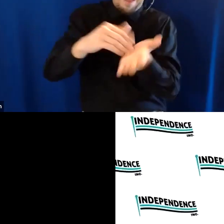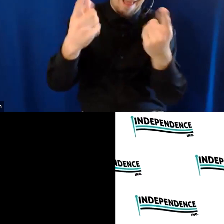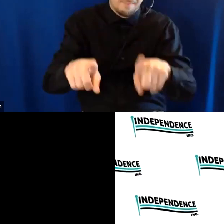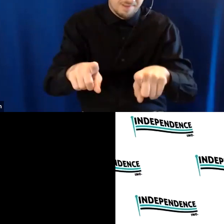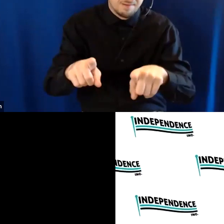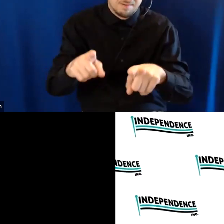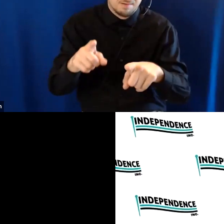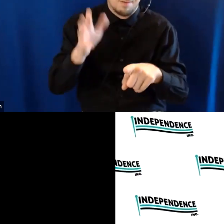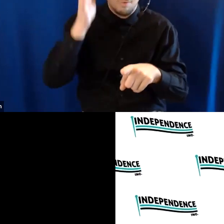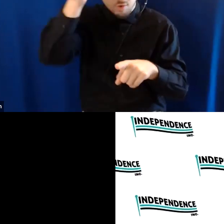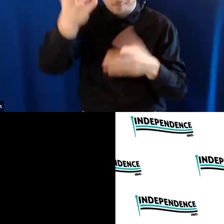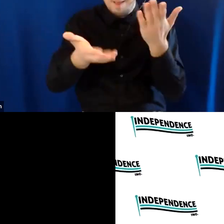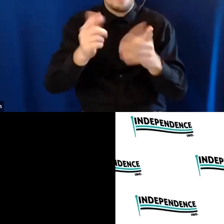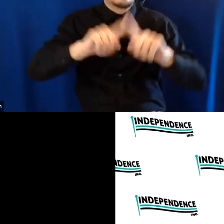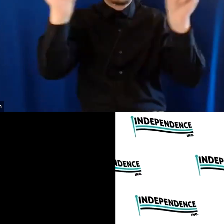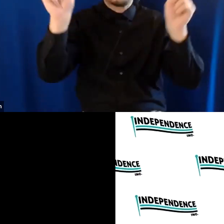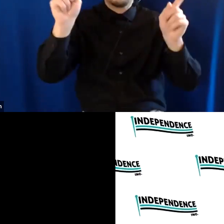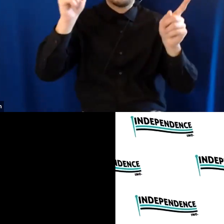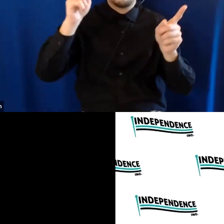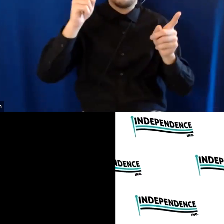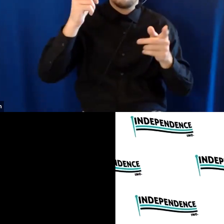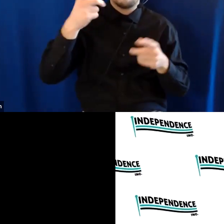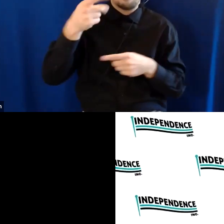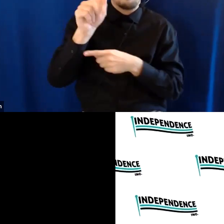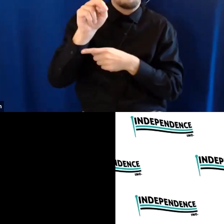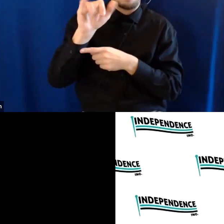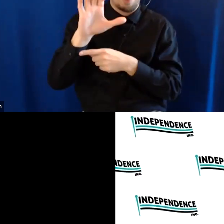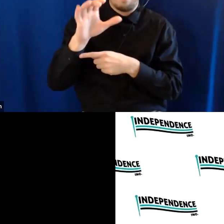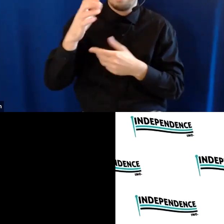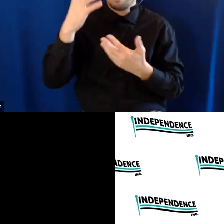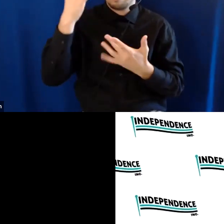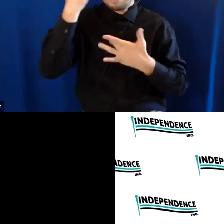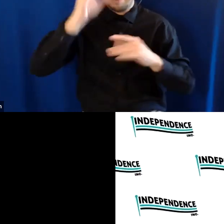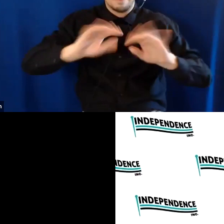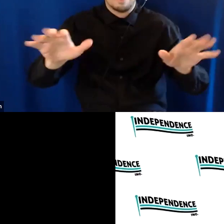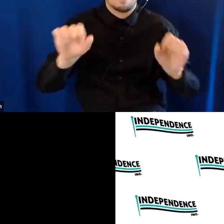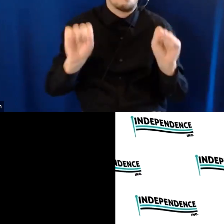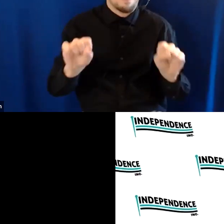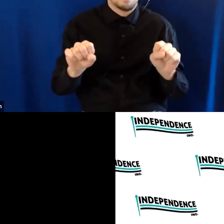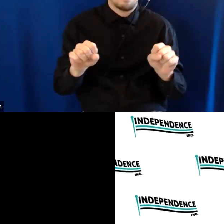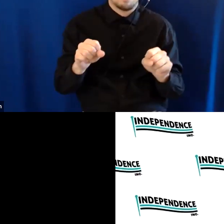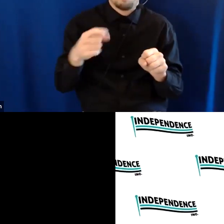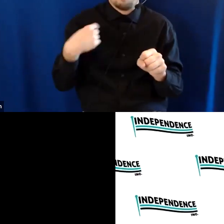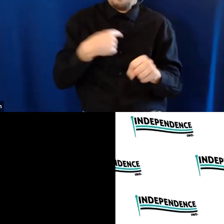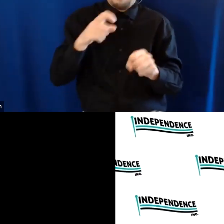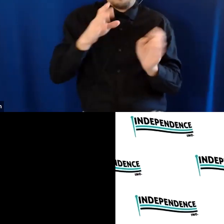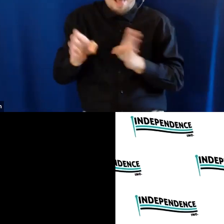absolutely have to make sure that planning is put in place to address these things now and in the